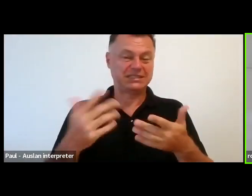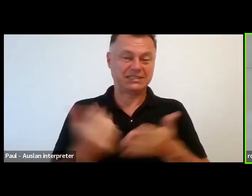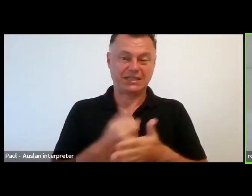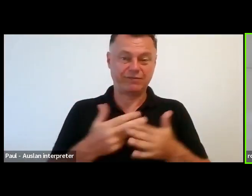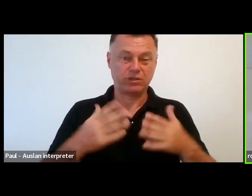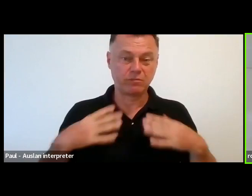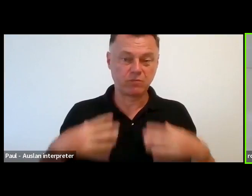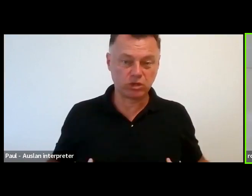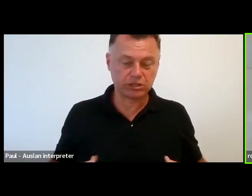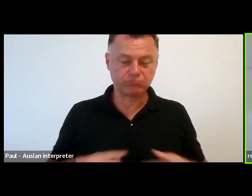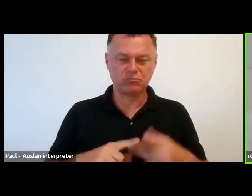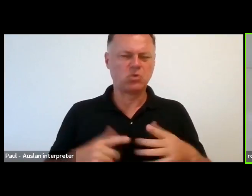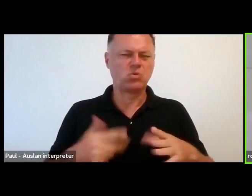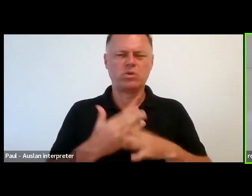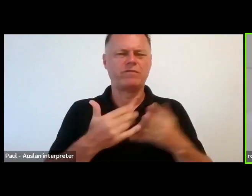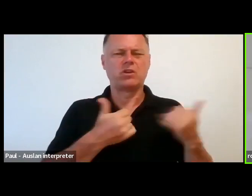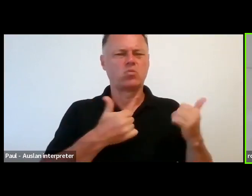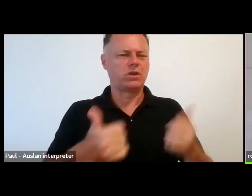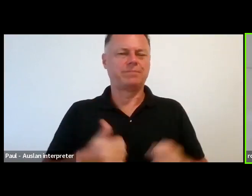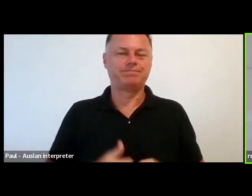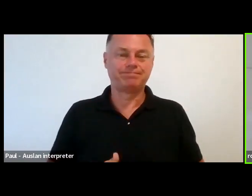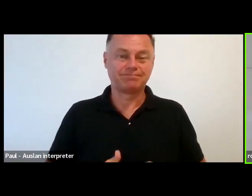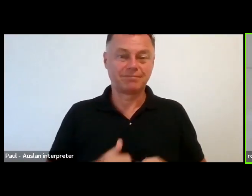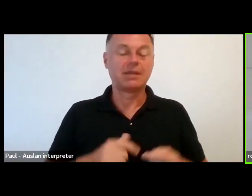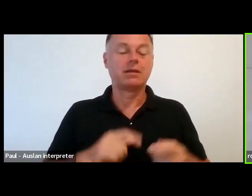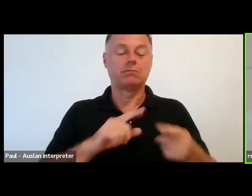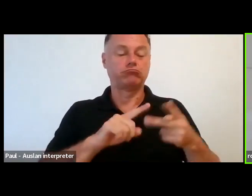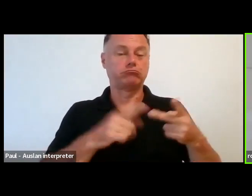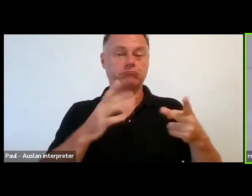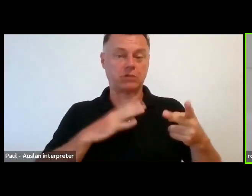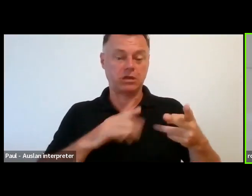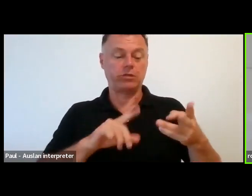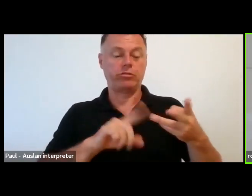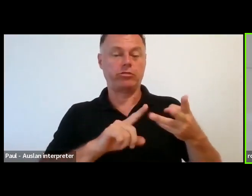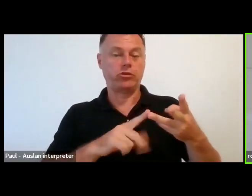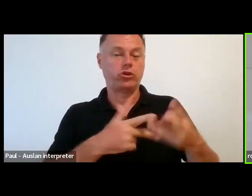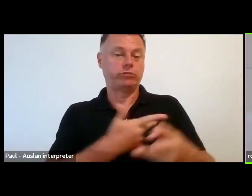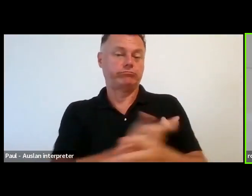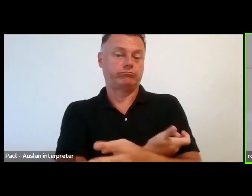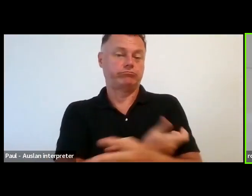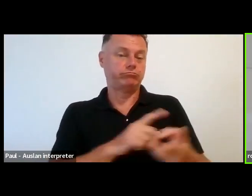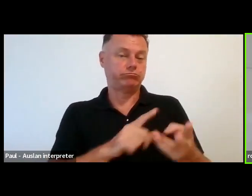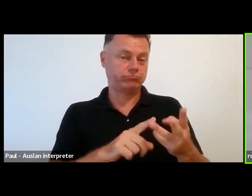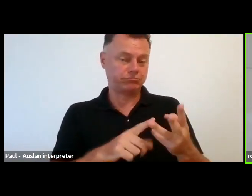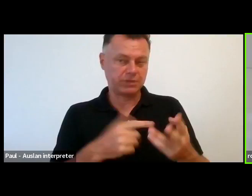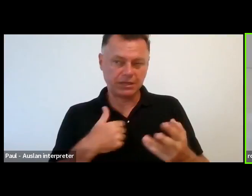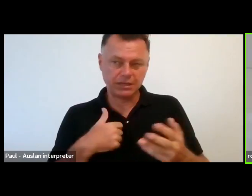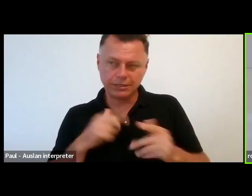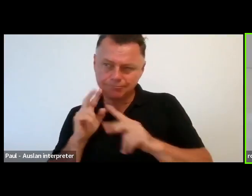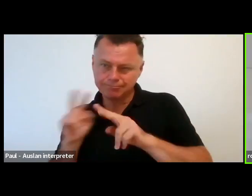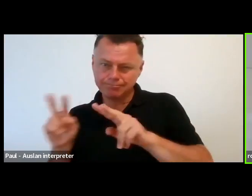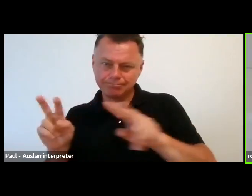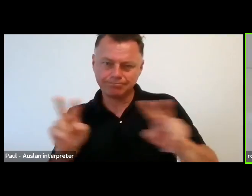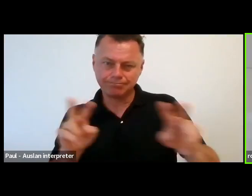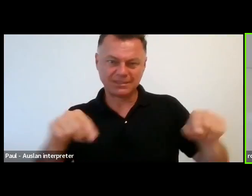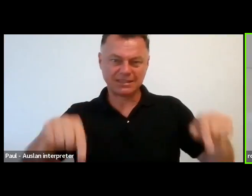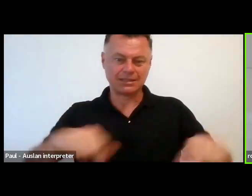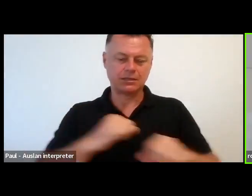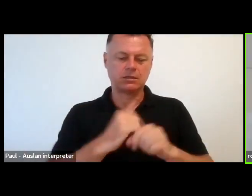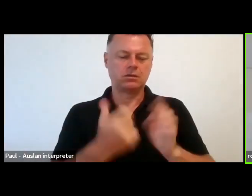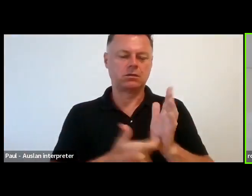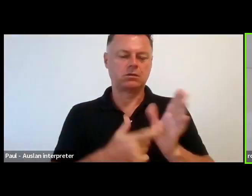And provided you actually get your booster dose and your third dose, we're finding from our experiences in our